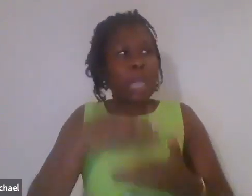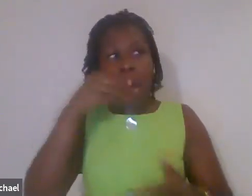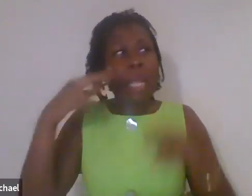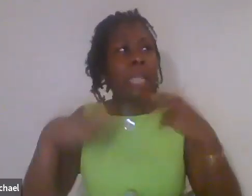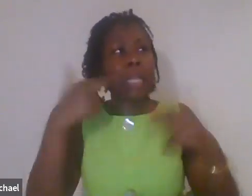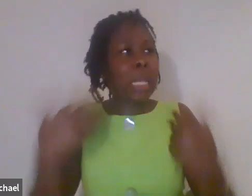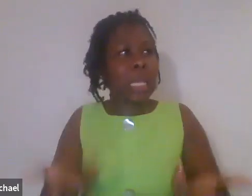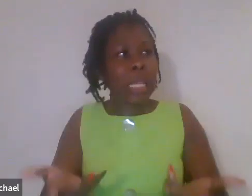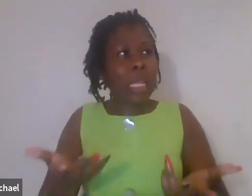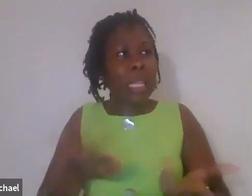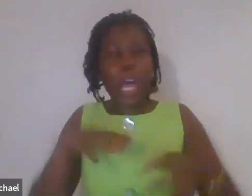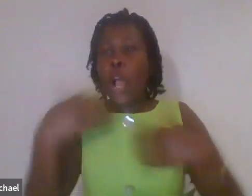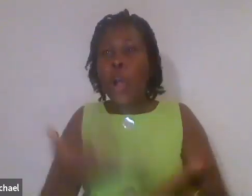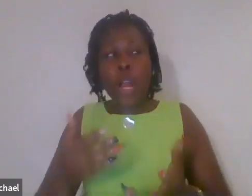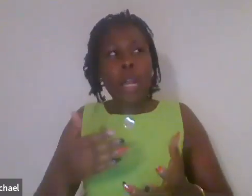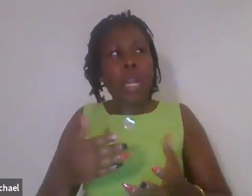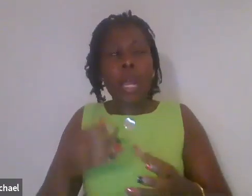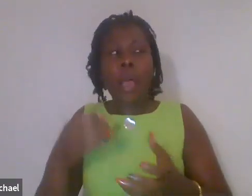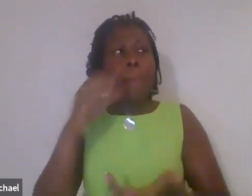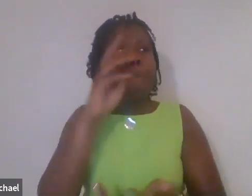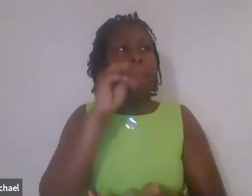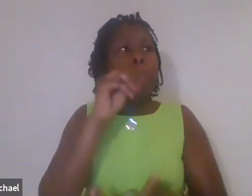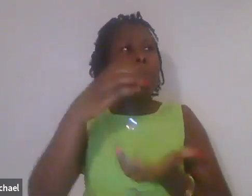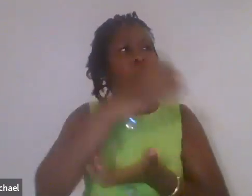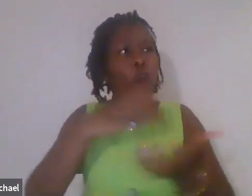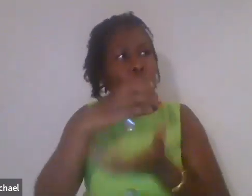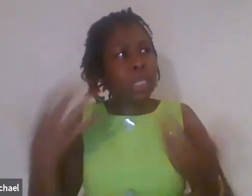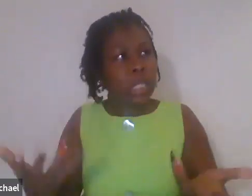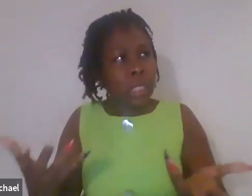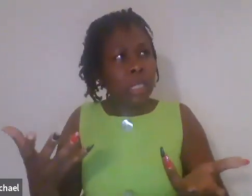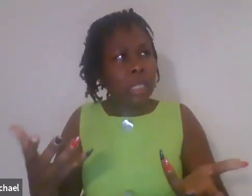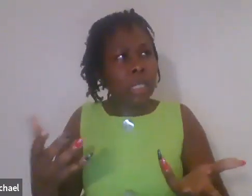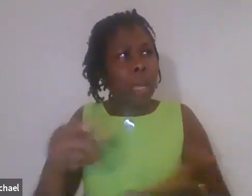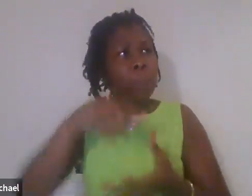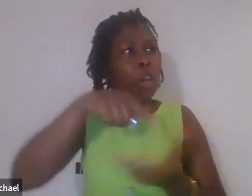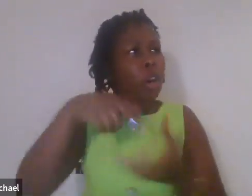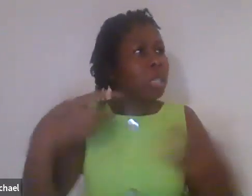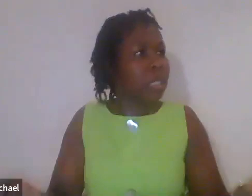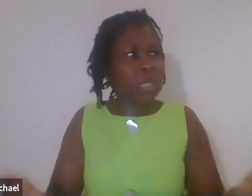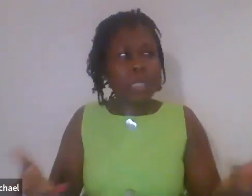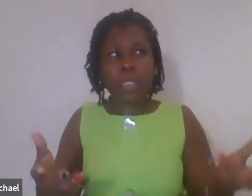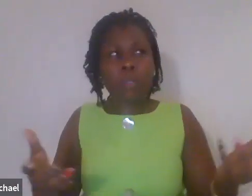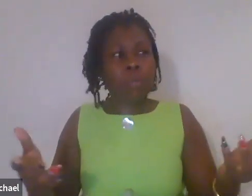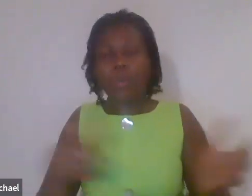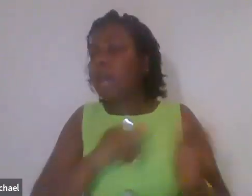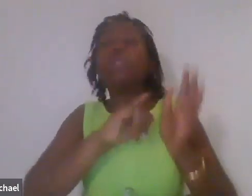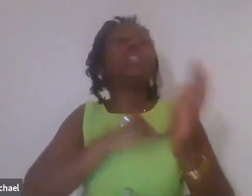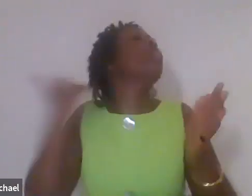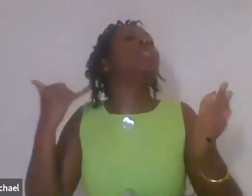telling. I didn't learn catering or I didn't do I don't do